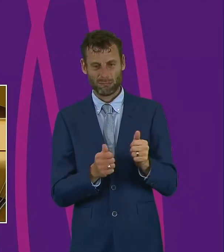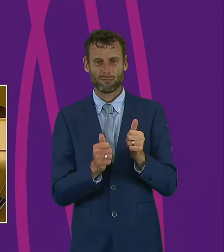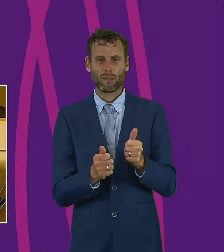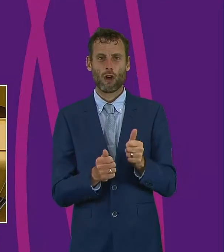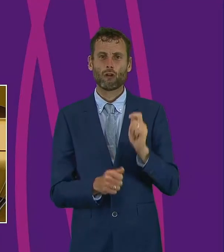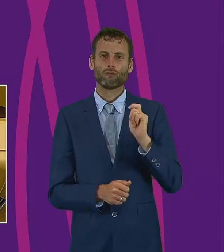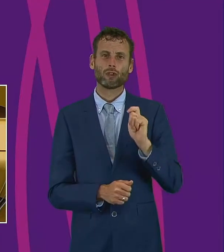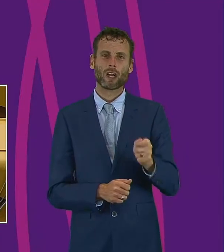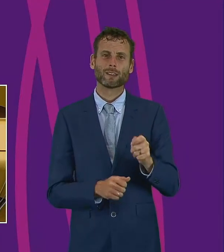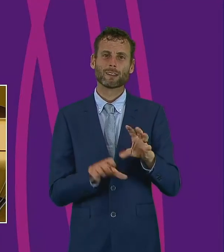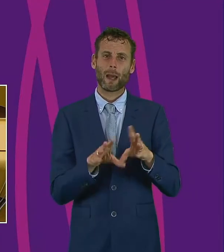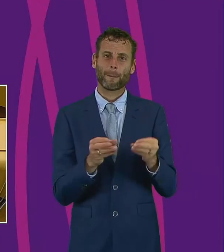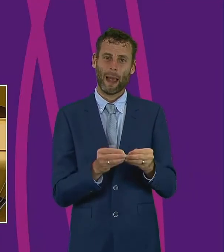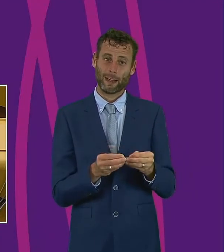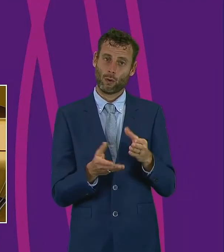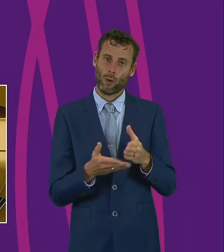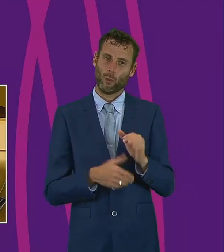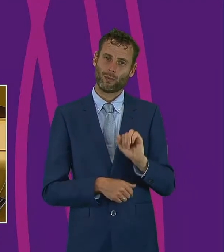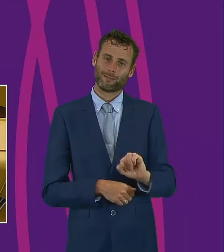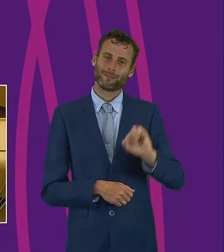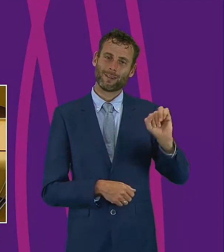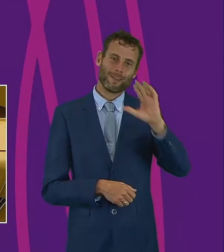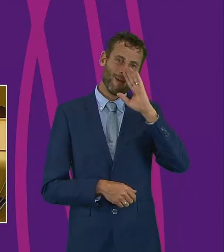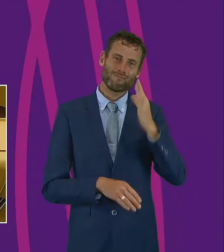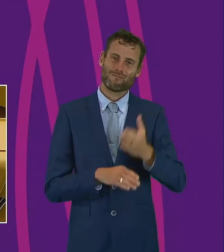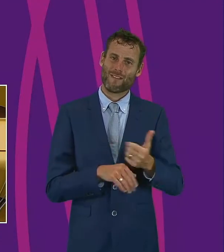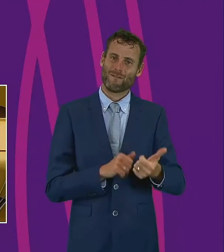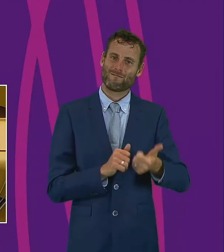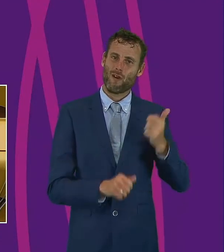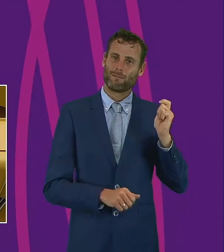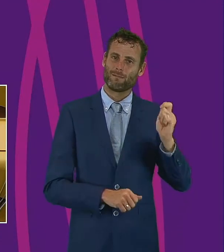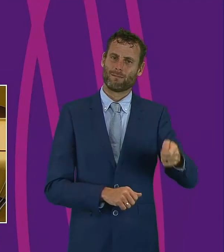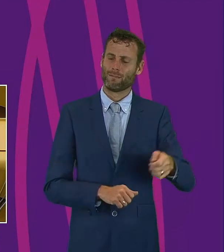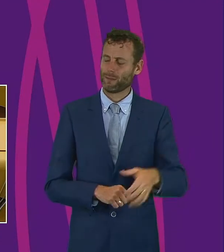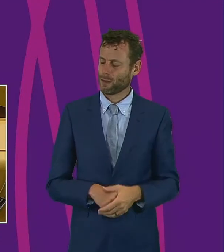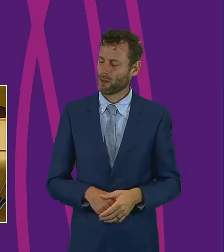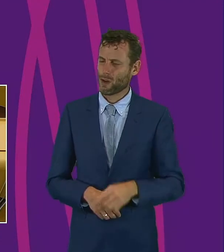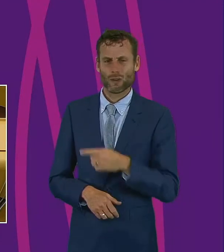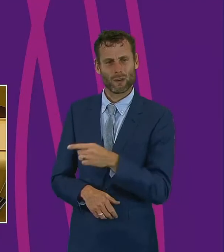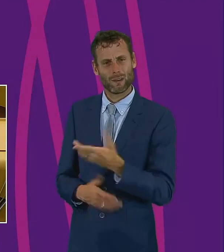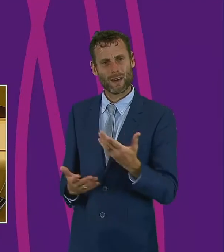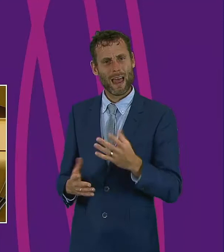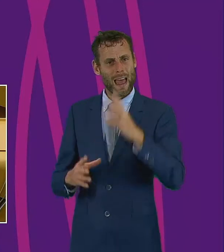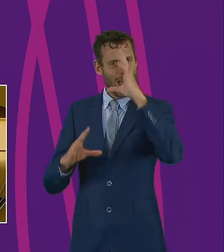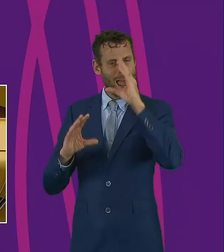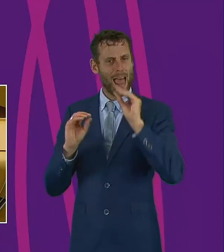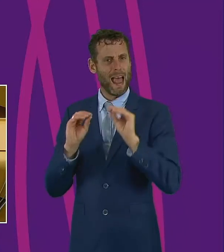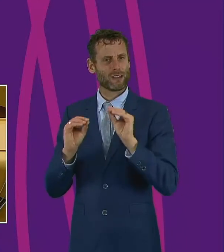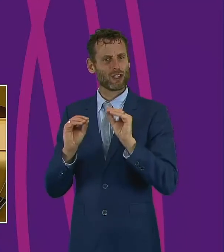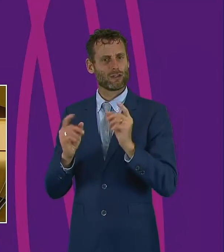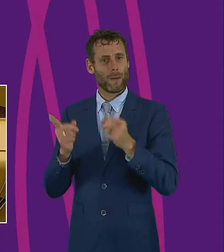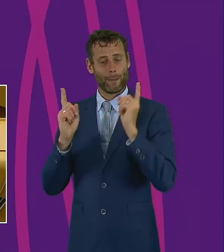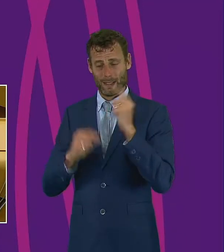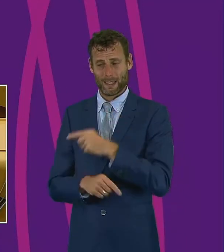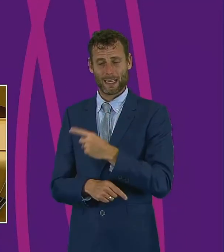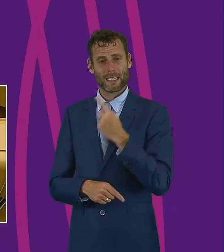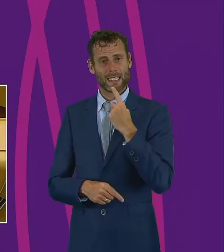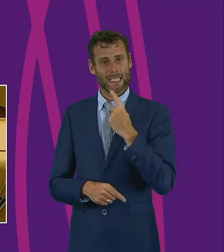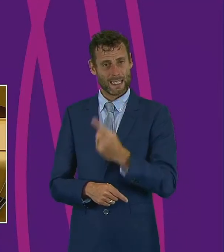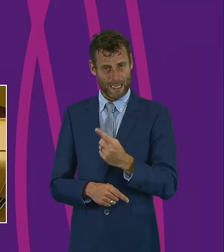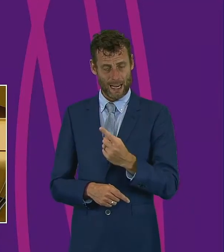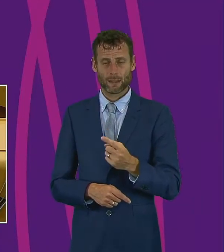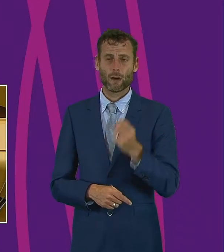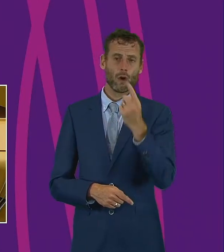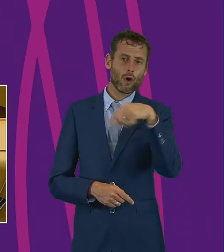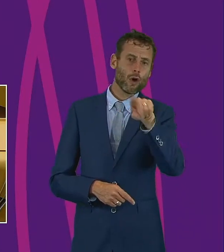sector. How does this First Minister square with the Education Minister's letters to college principals that they should look